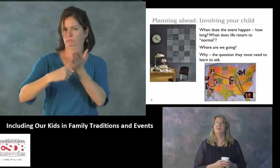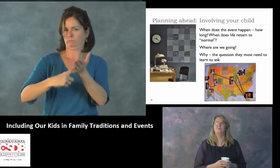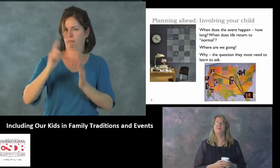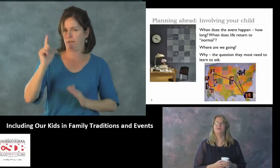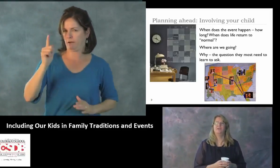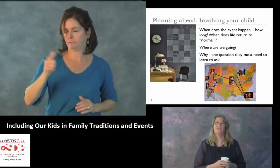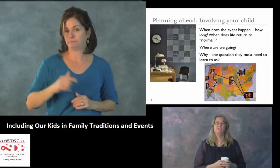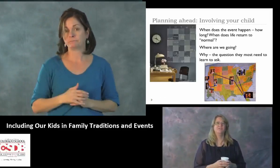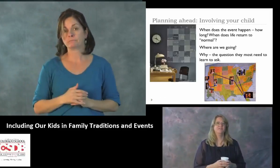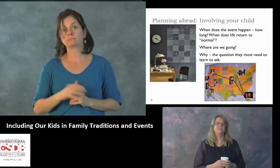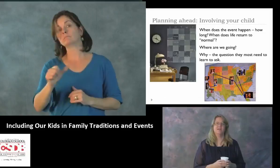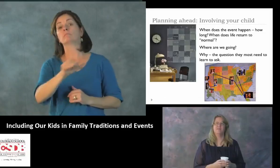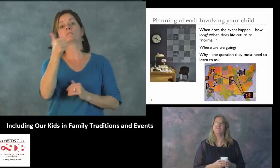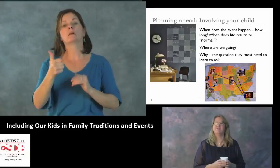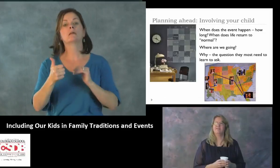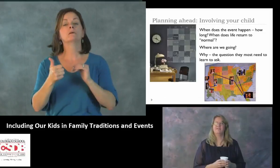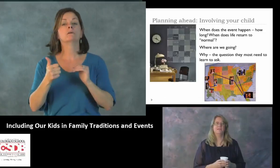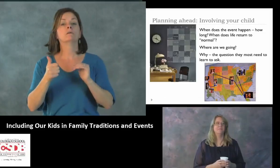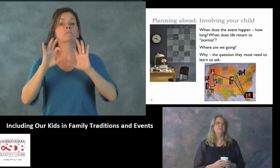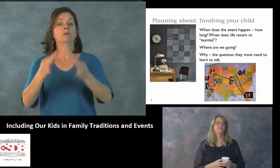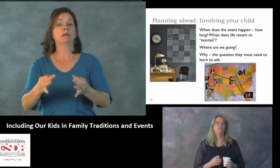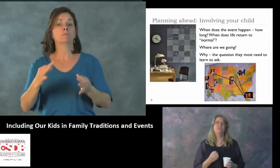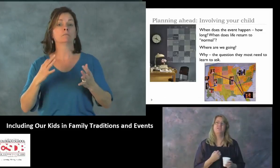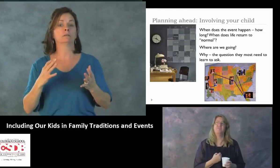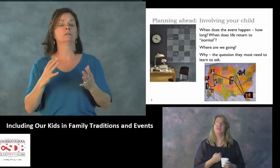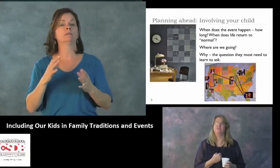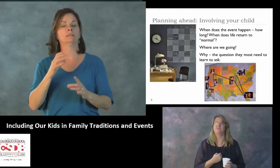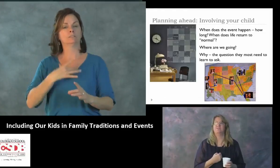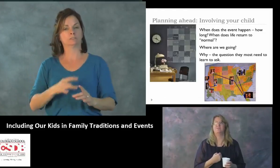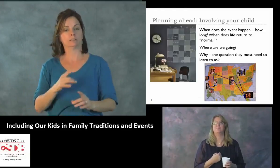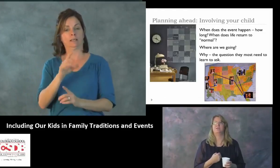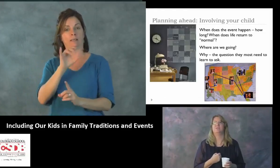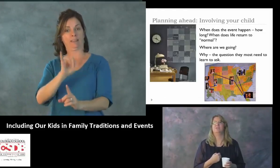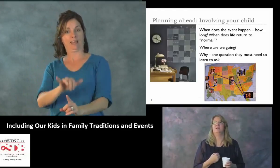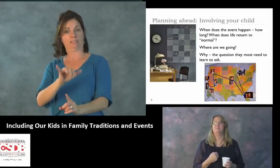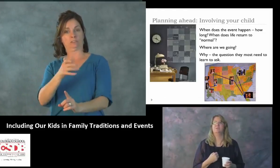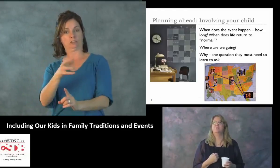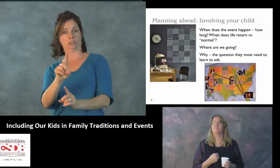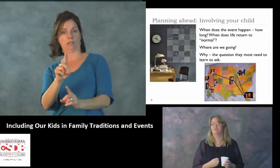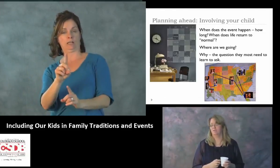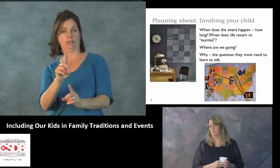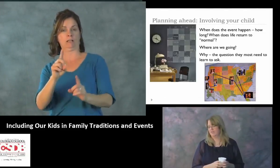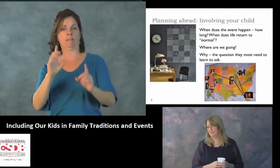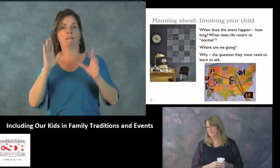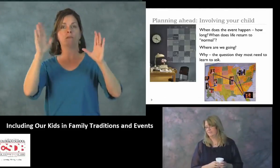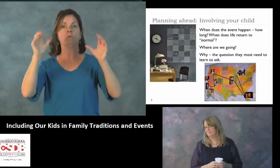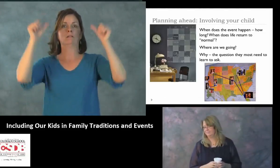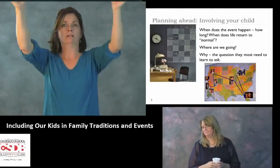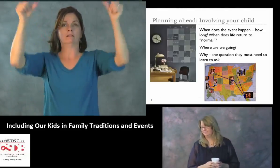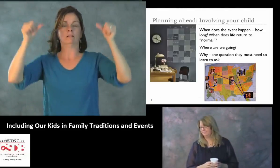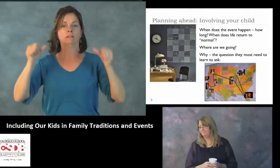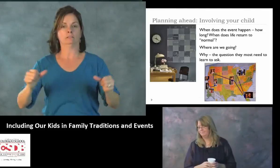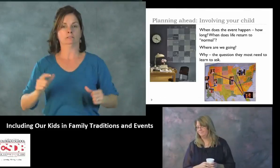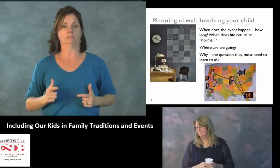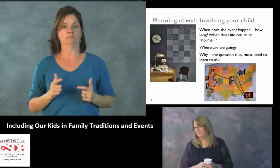Western Slope, and she does it every Sunday because she values it so much. It helps her feel organized.